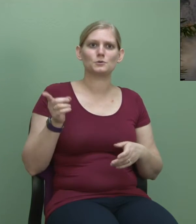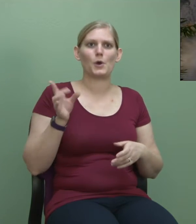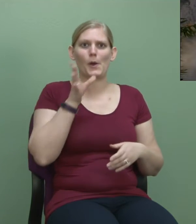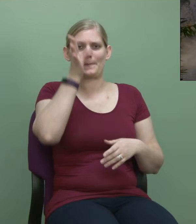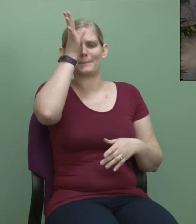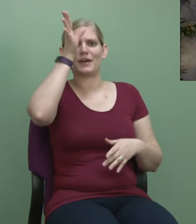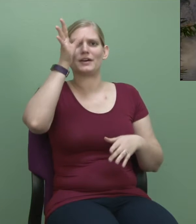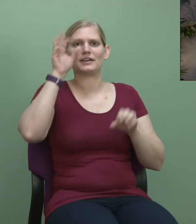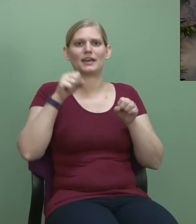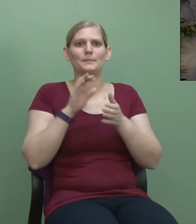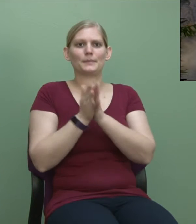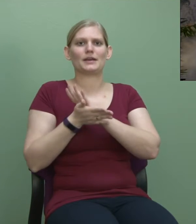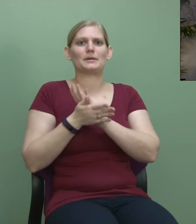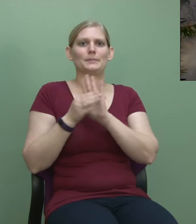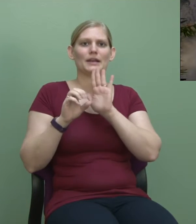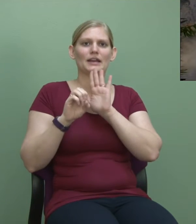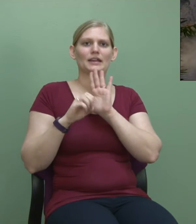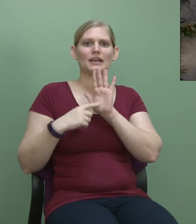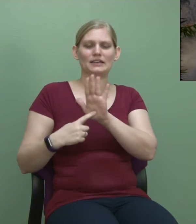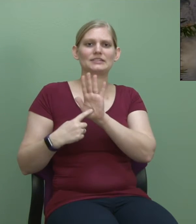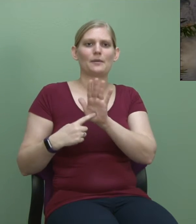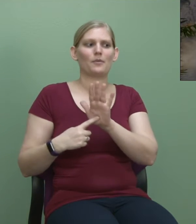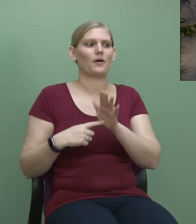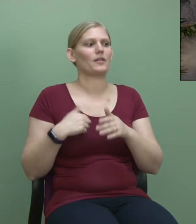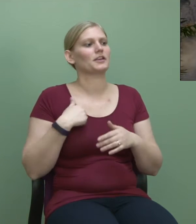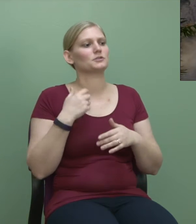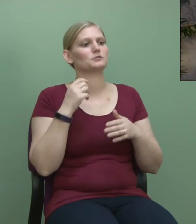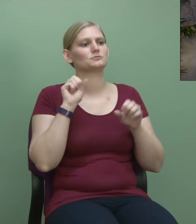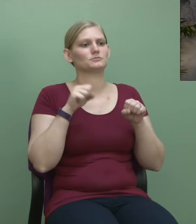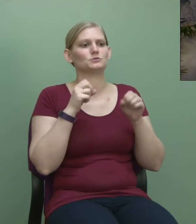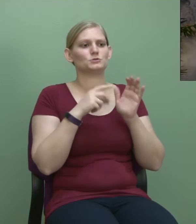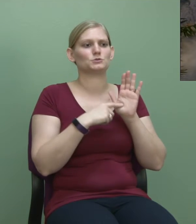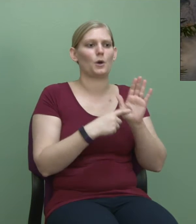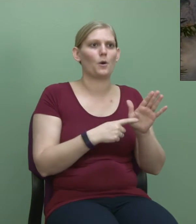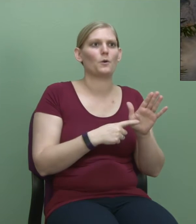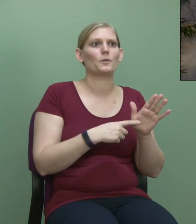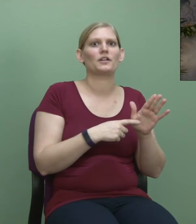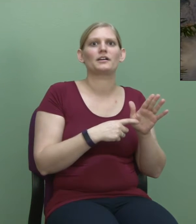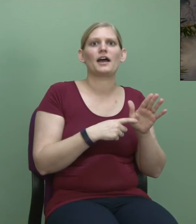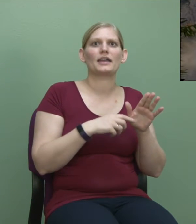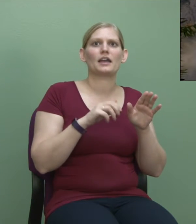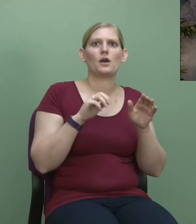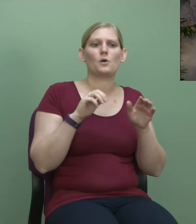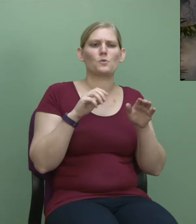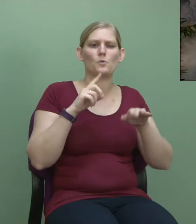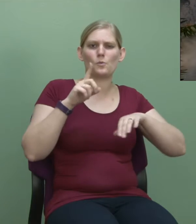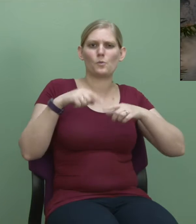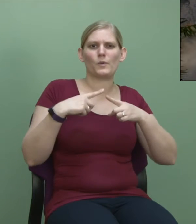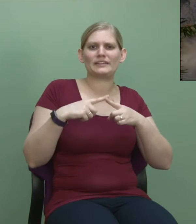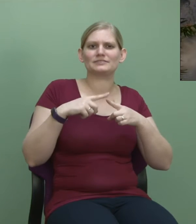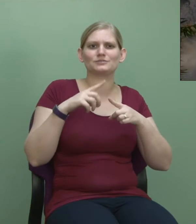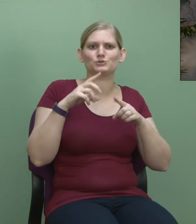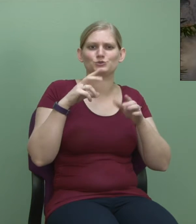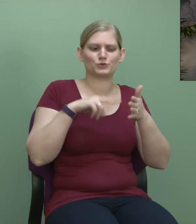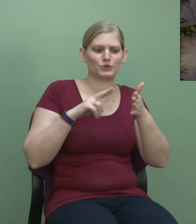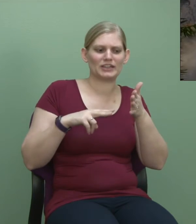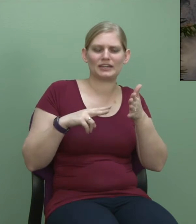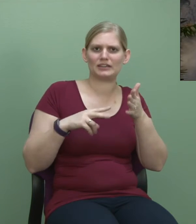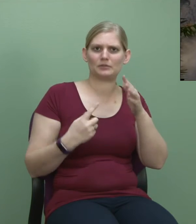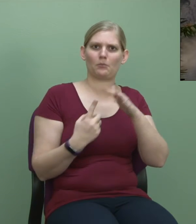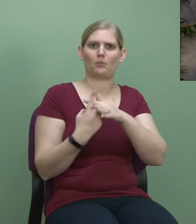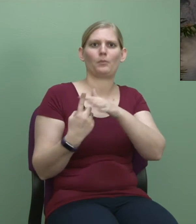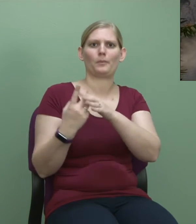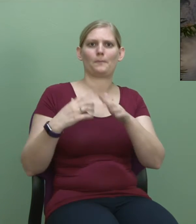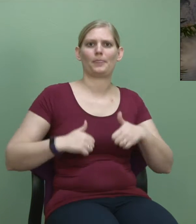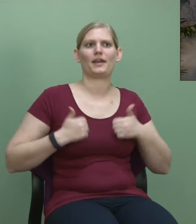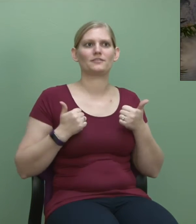reading, and show them the times that you need to read. For instance, when you're going grocery shopping, you can show them that you know that that is a can